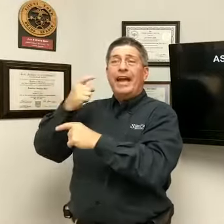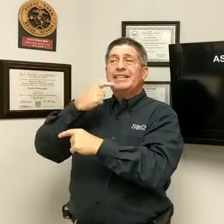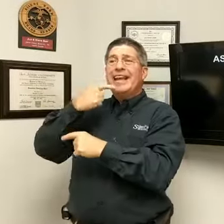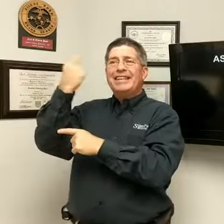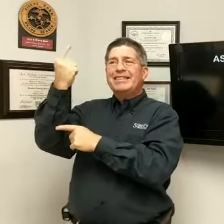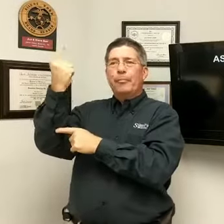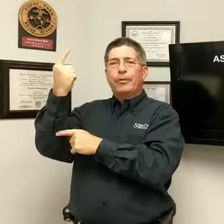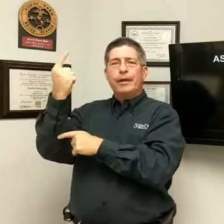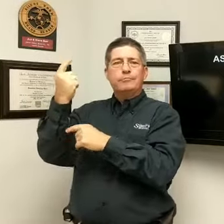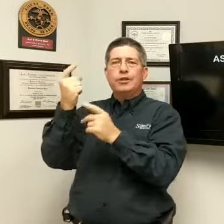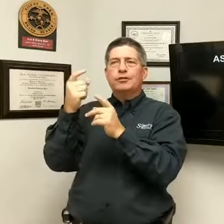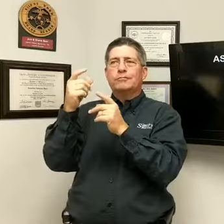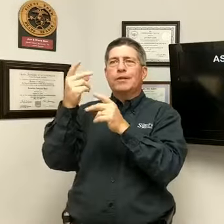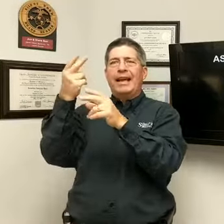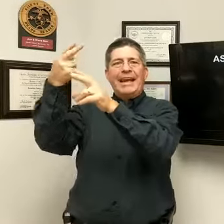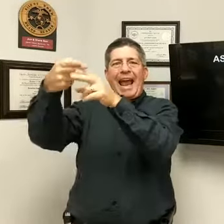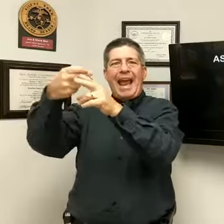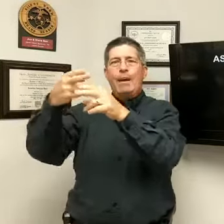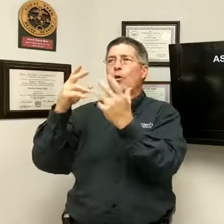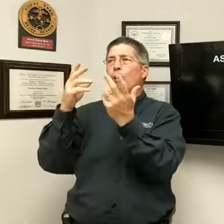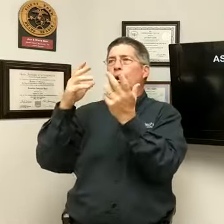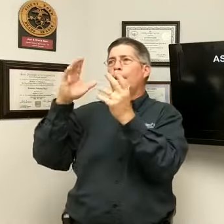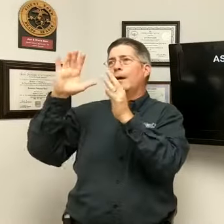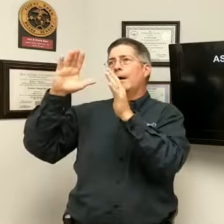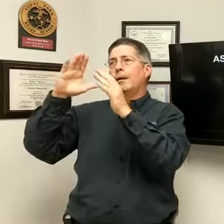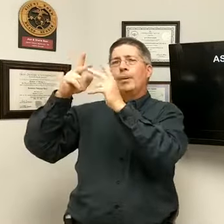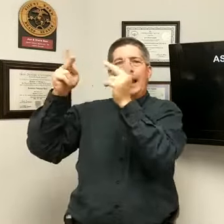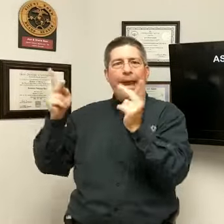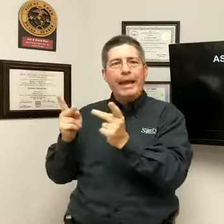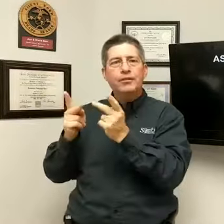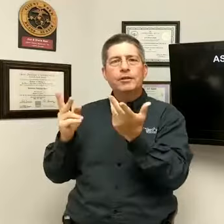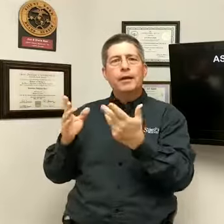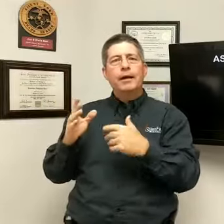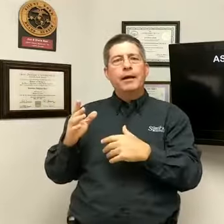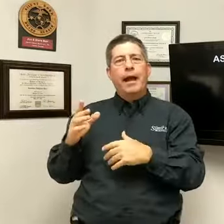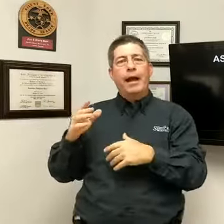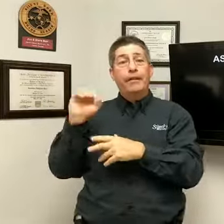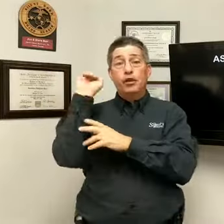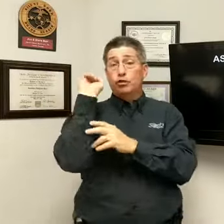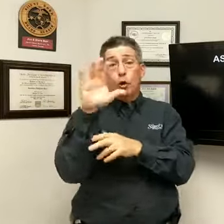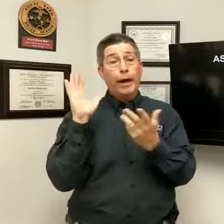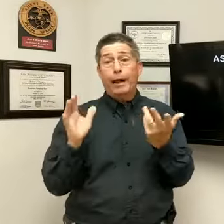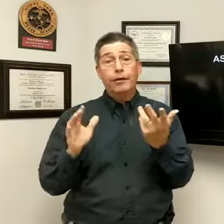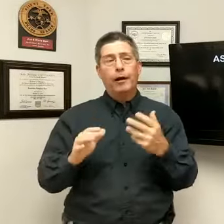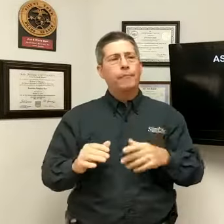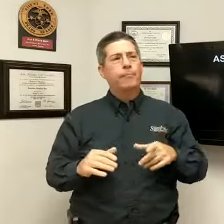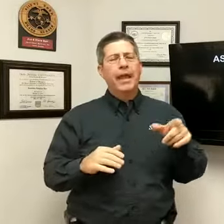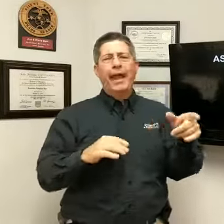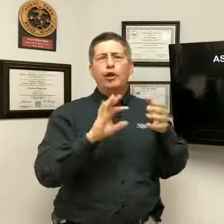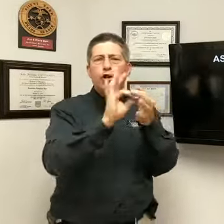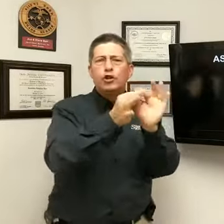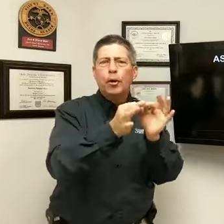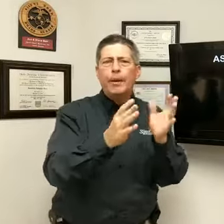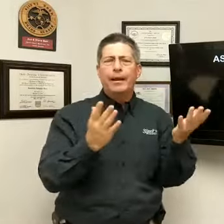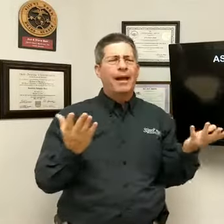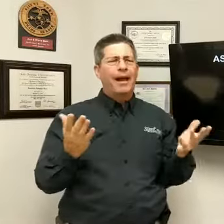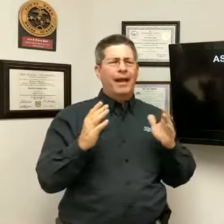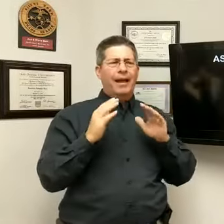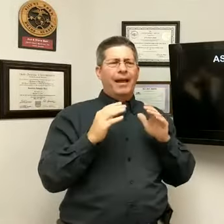say something, just a name or a place, and they just throw it out there, and you're interpreting.